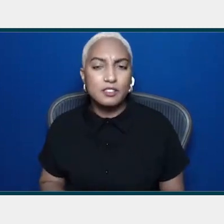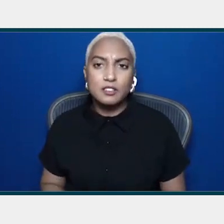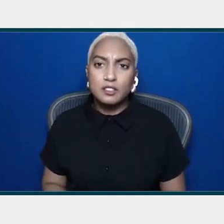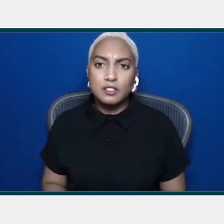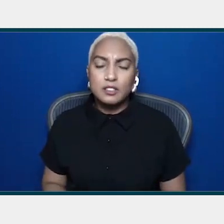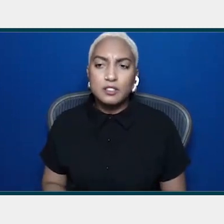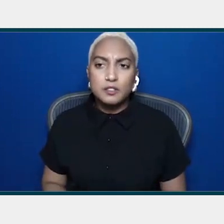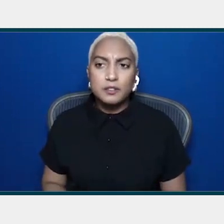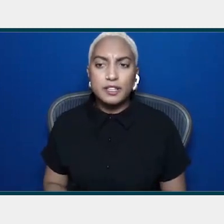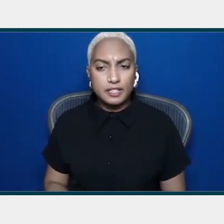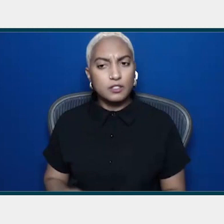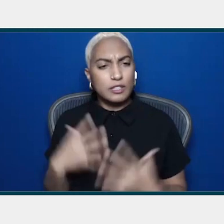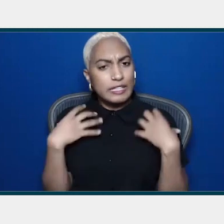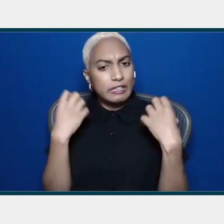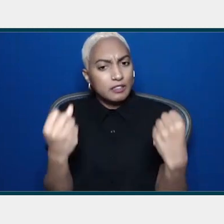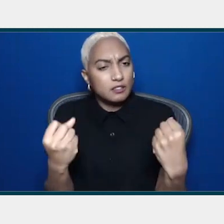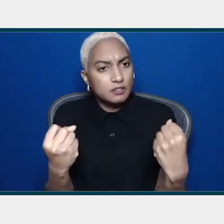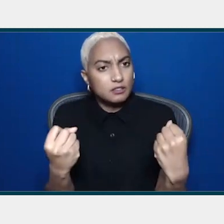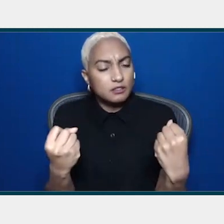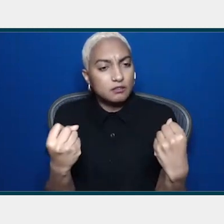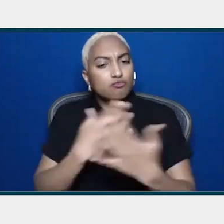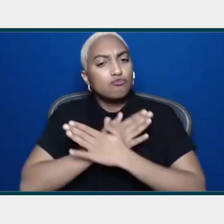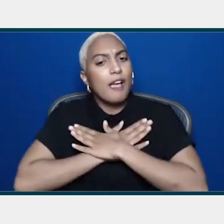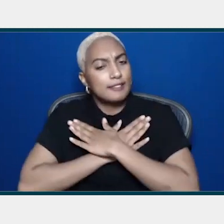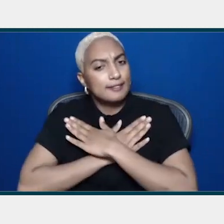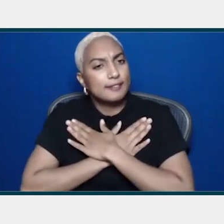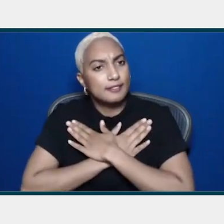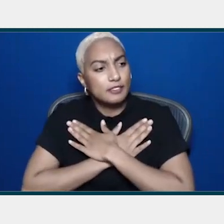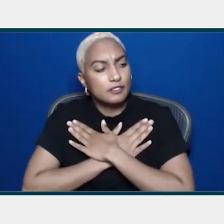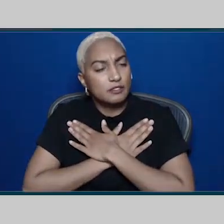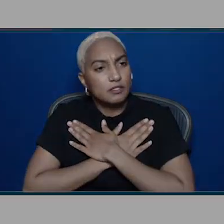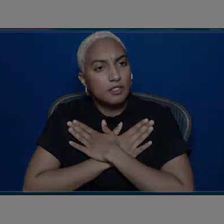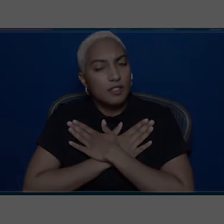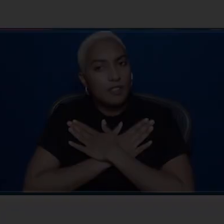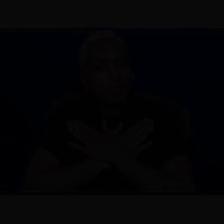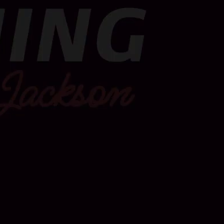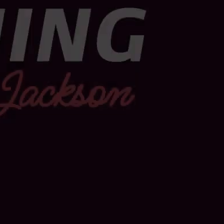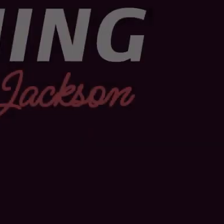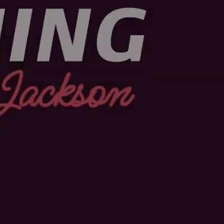in 2024. I love you. See you next year.